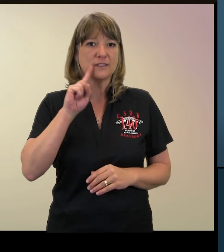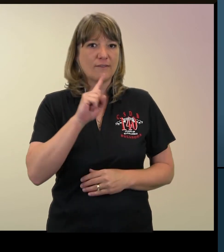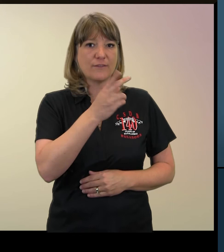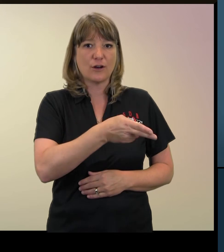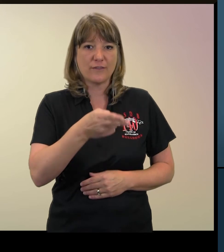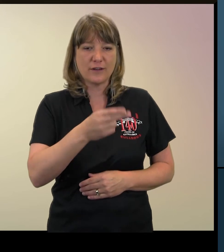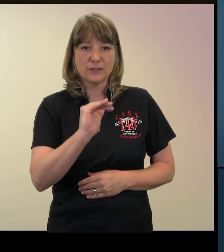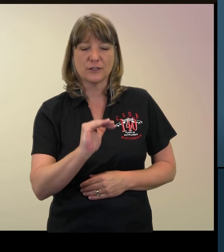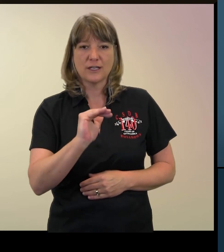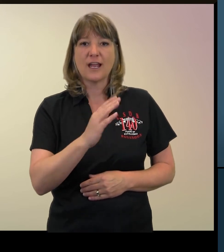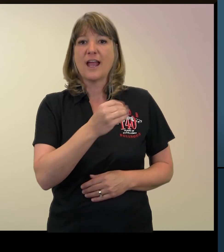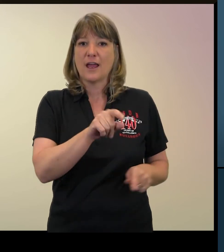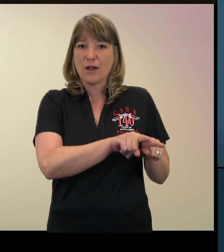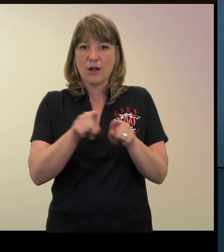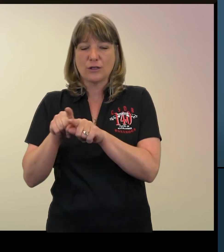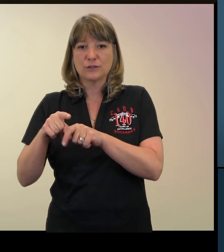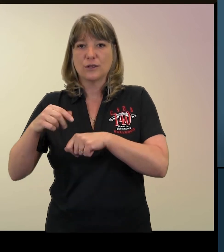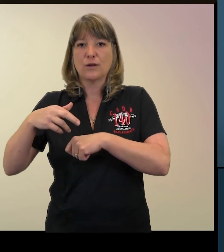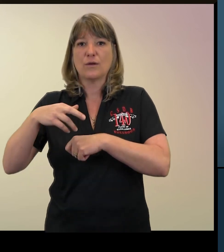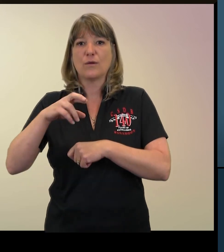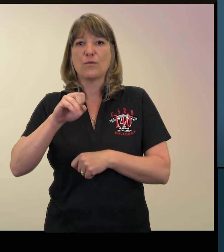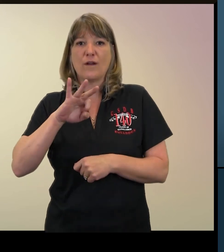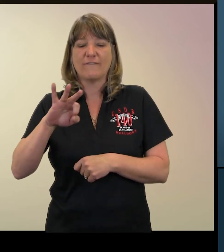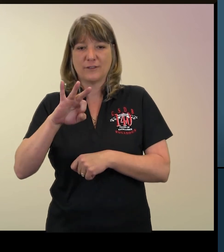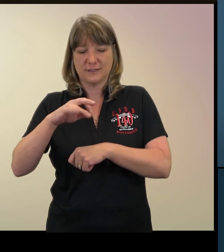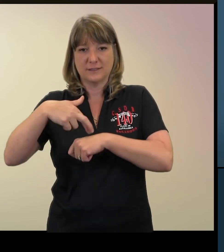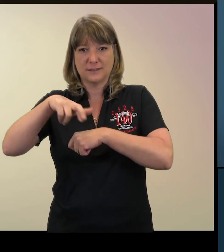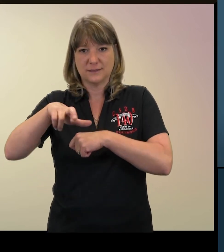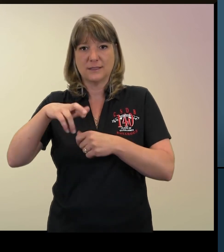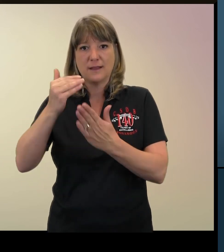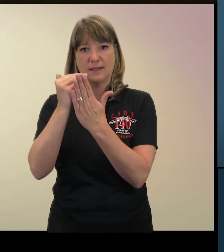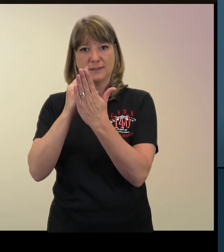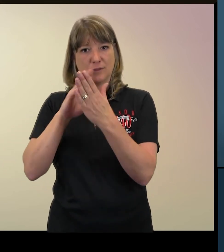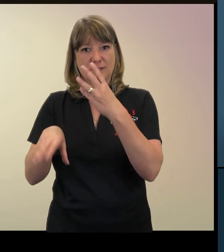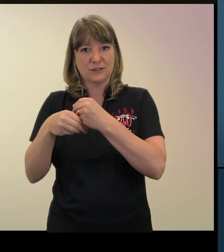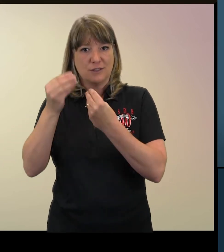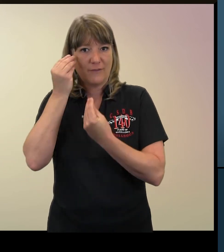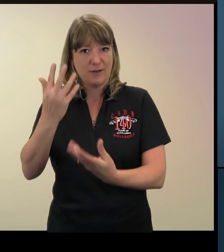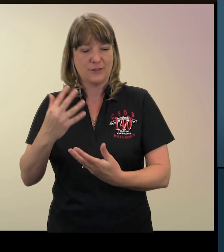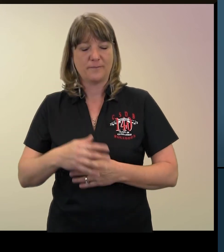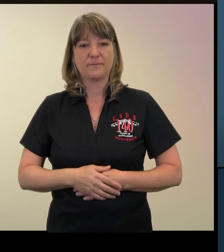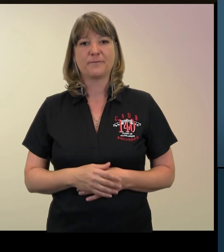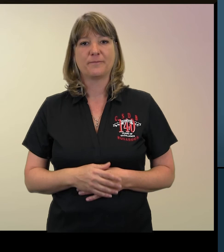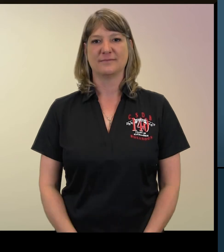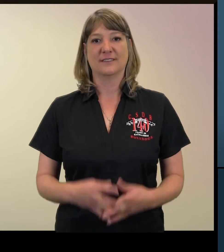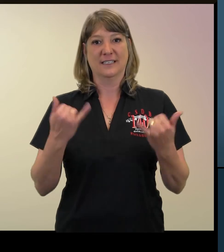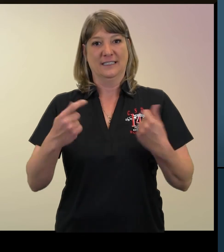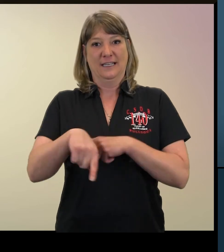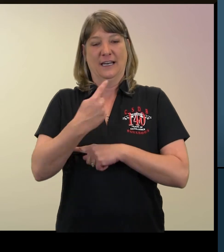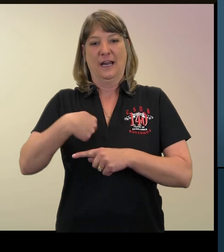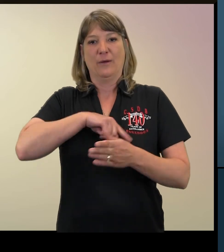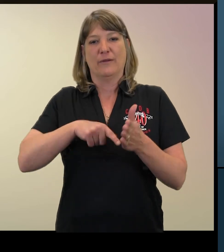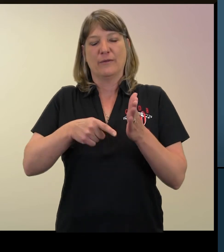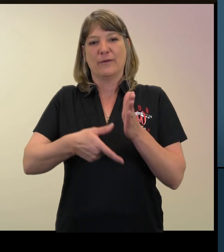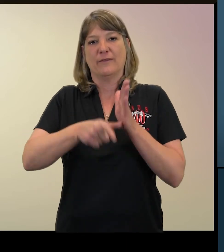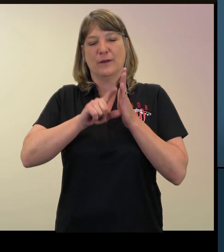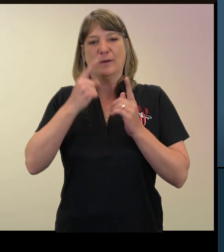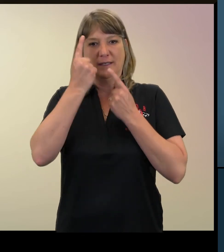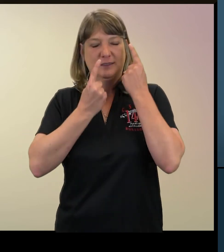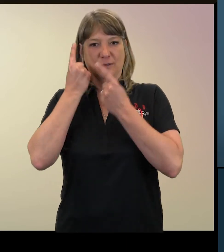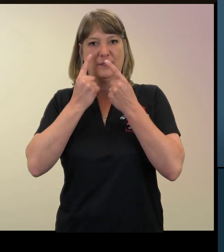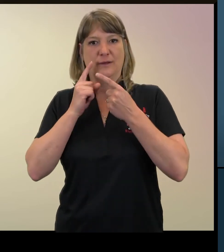children who are deaf and hard of hearing, as well as a reference list for additional information. Today we